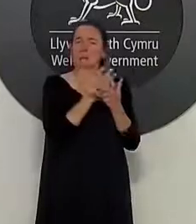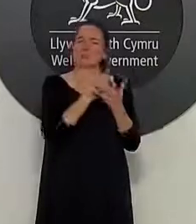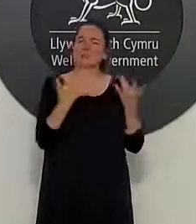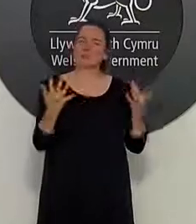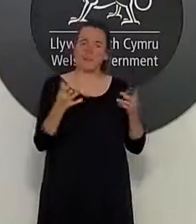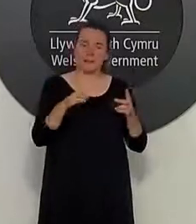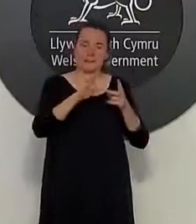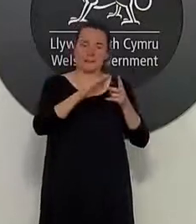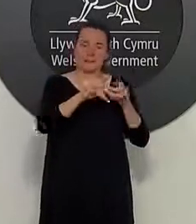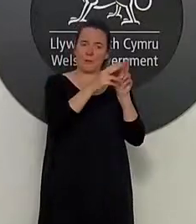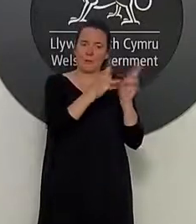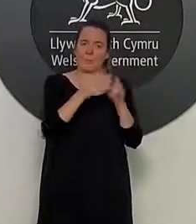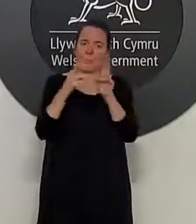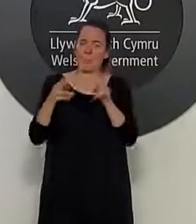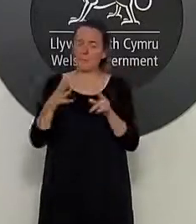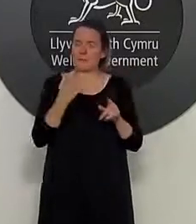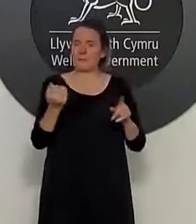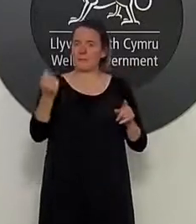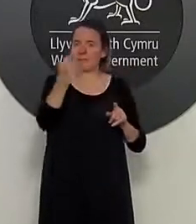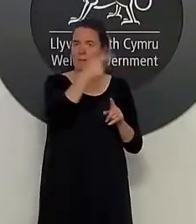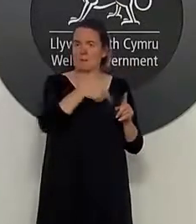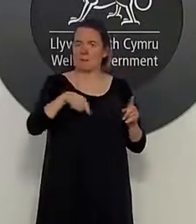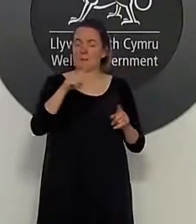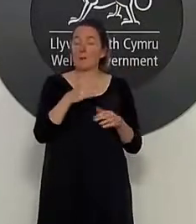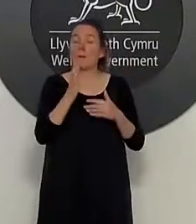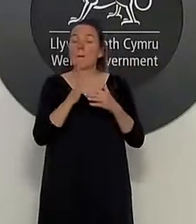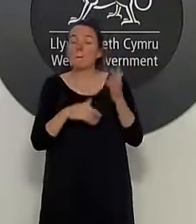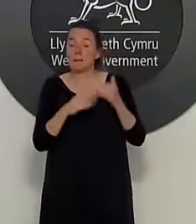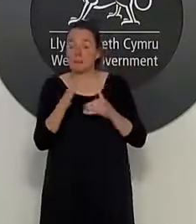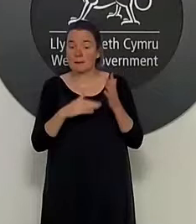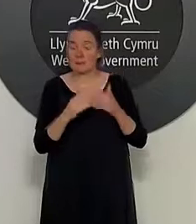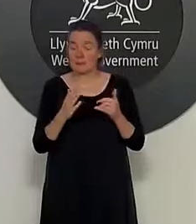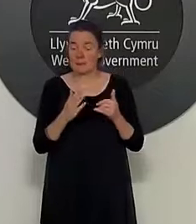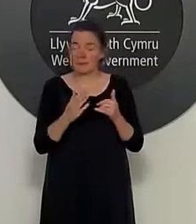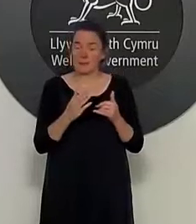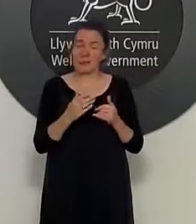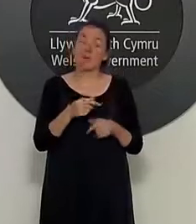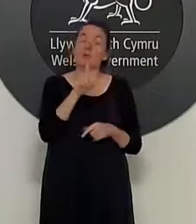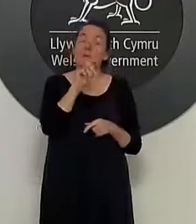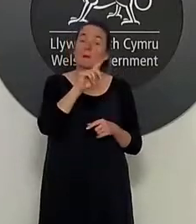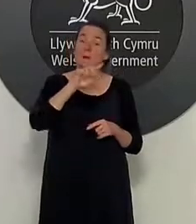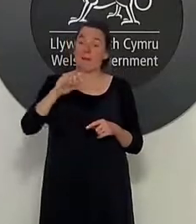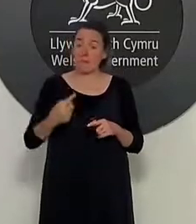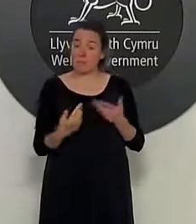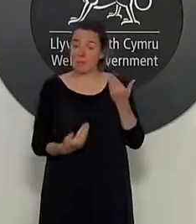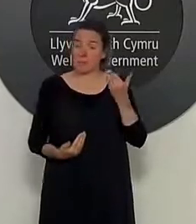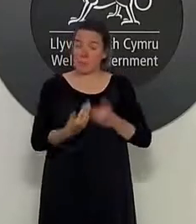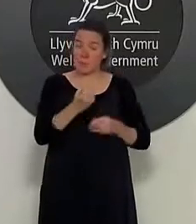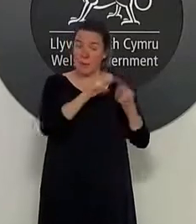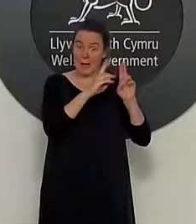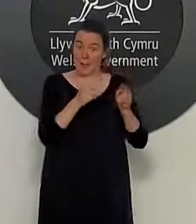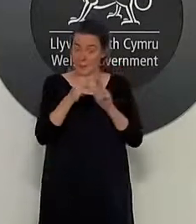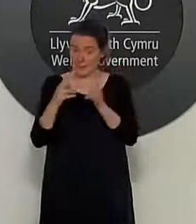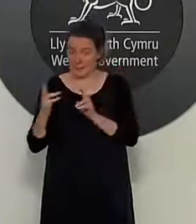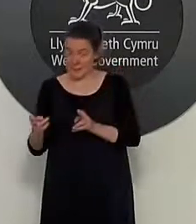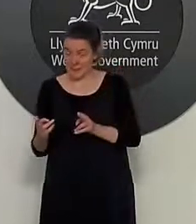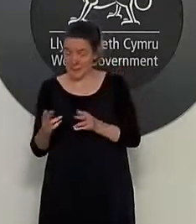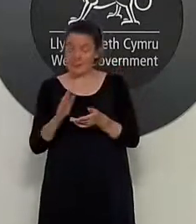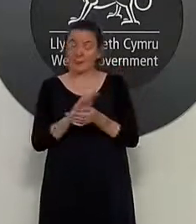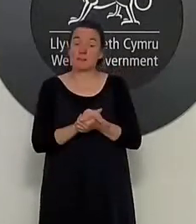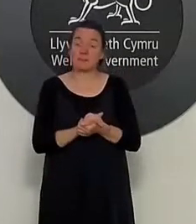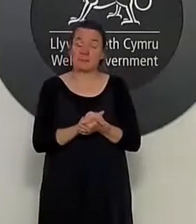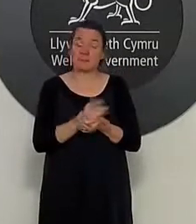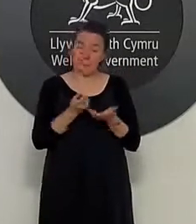We're building 20,000 low-carbon social homes for rent over the course of this Senedd term, and we're